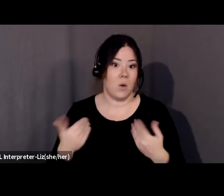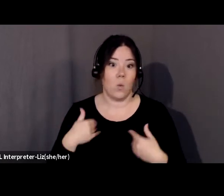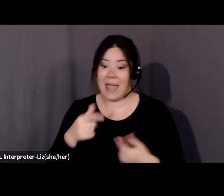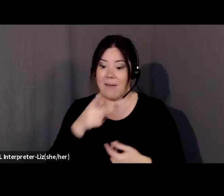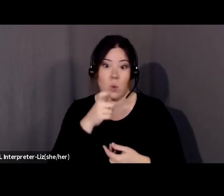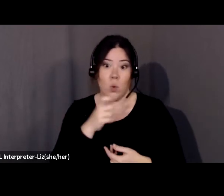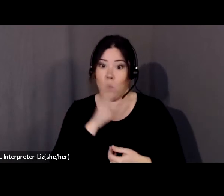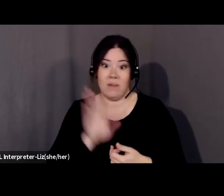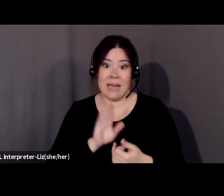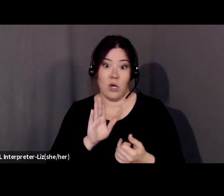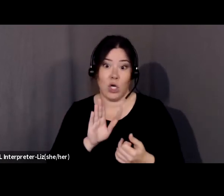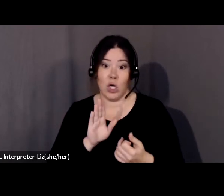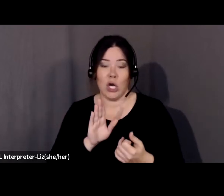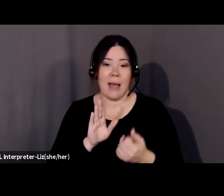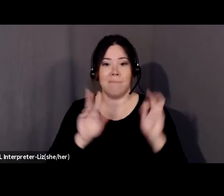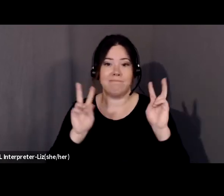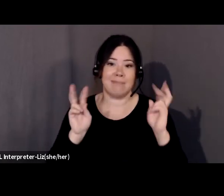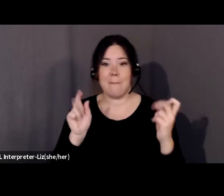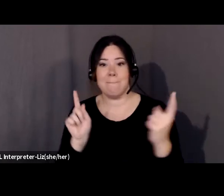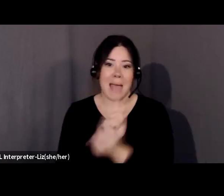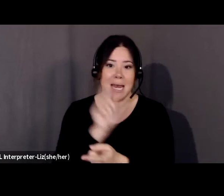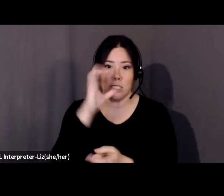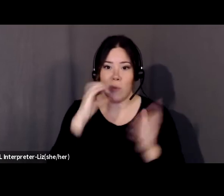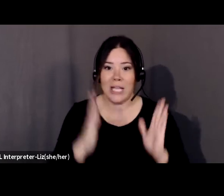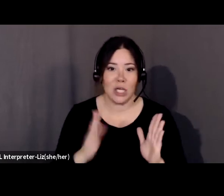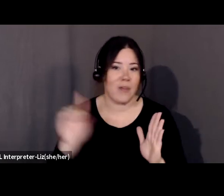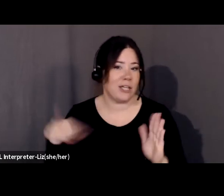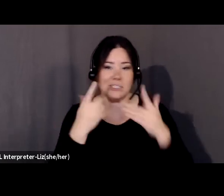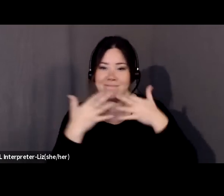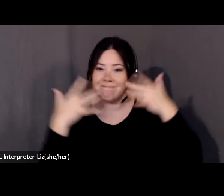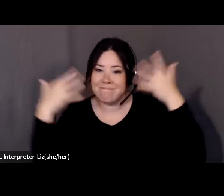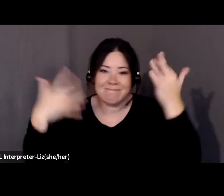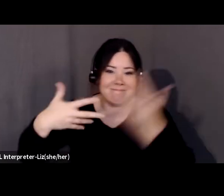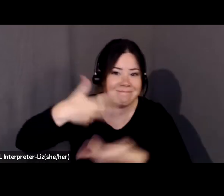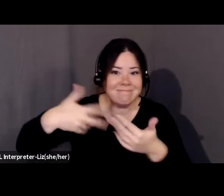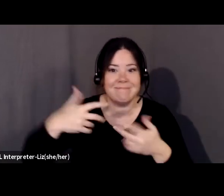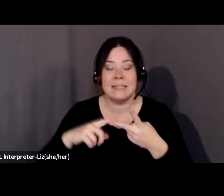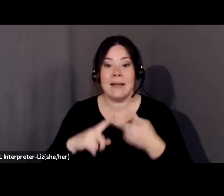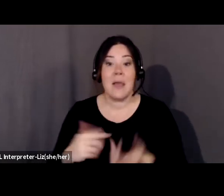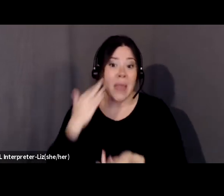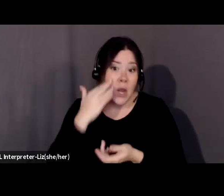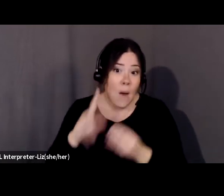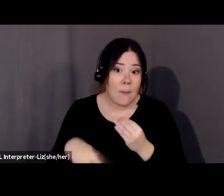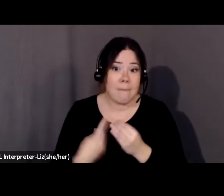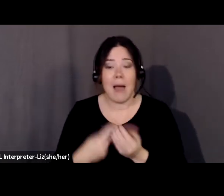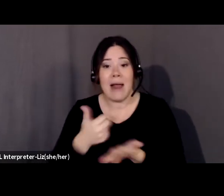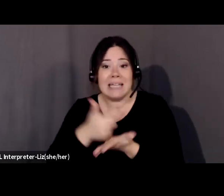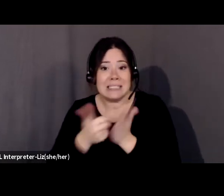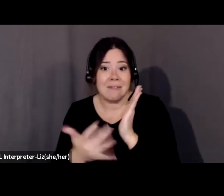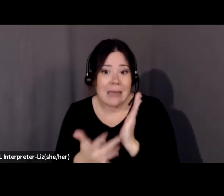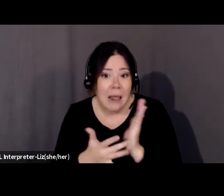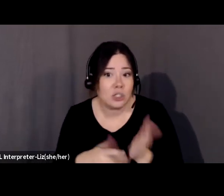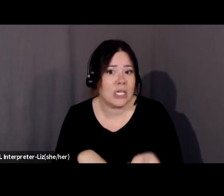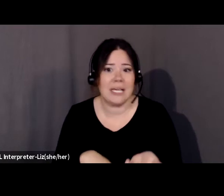a stranger. We have people who are on our staff, they know all about assistive technology. So there's all kinds of skills that can be brought